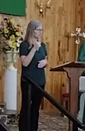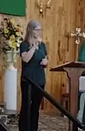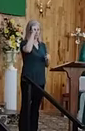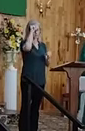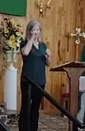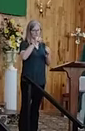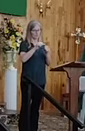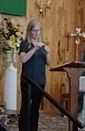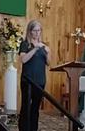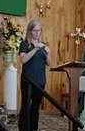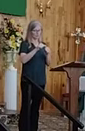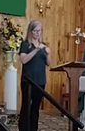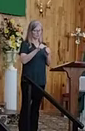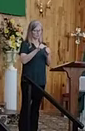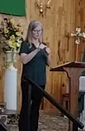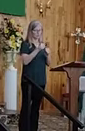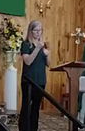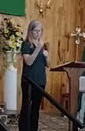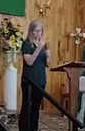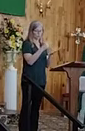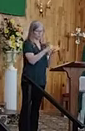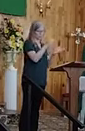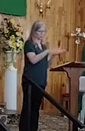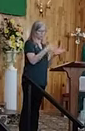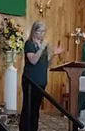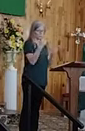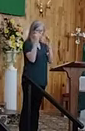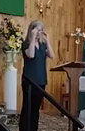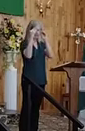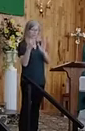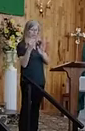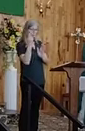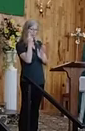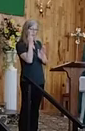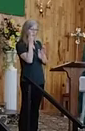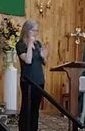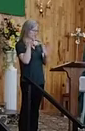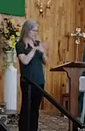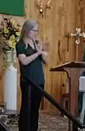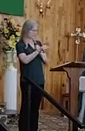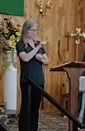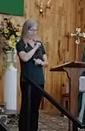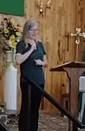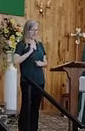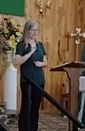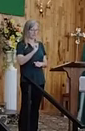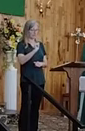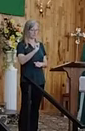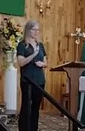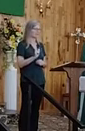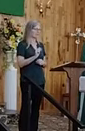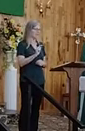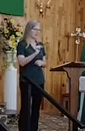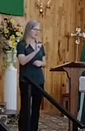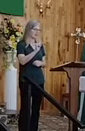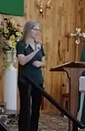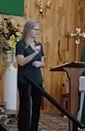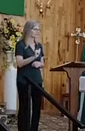Remember today the two students, two teachers who were killed in Atlanta, the shooting.